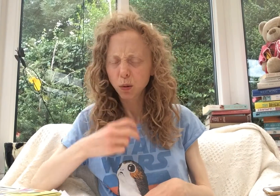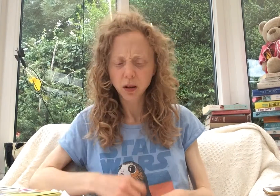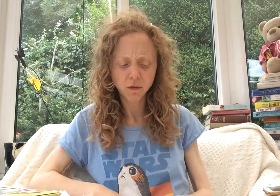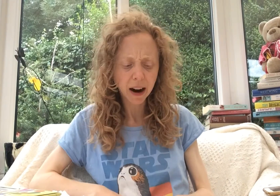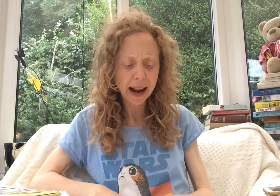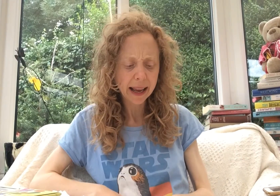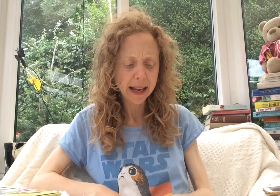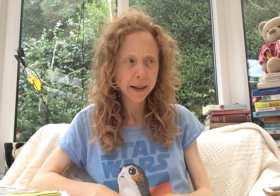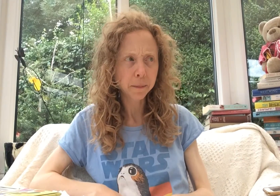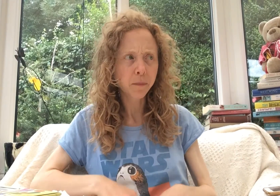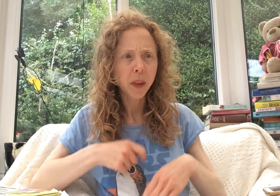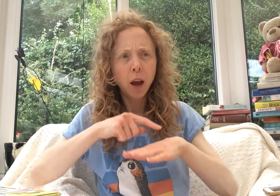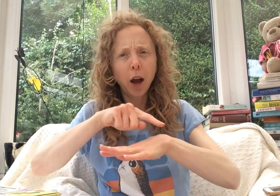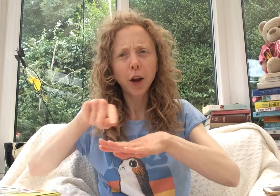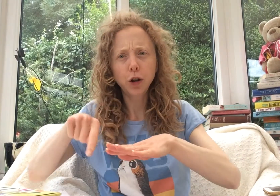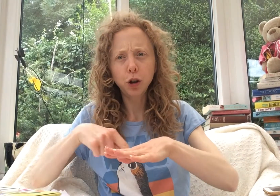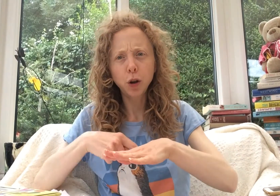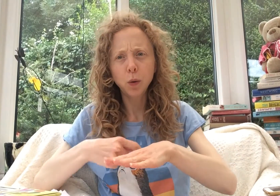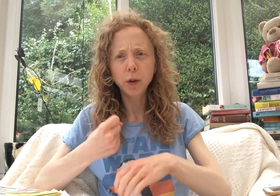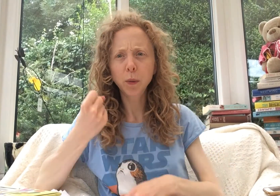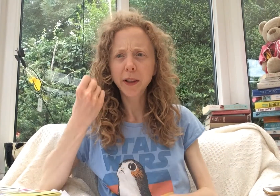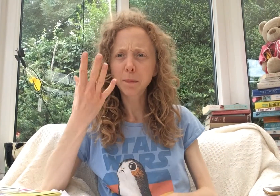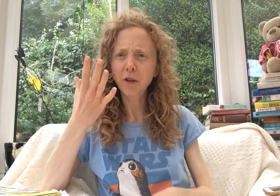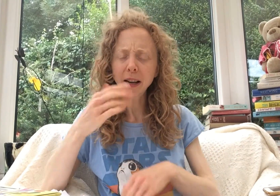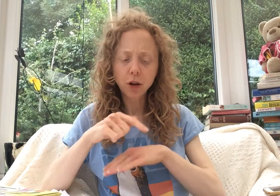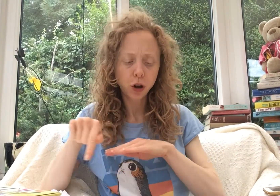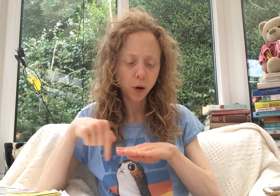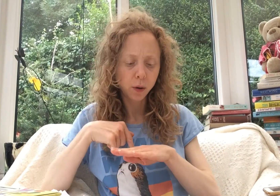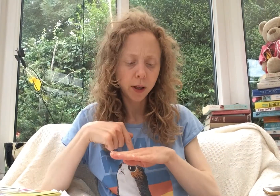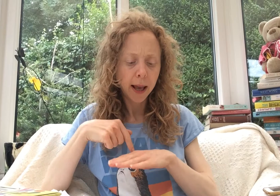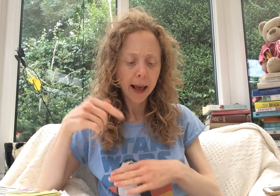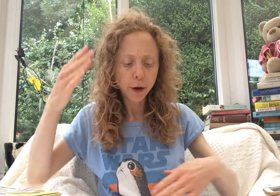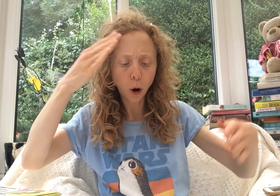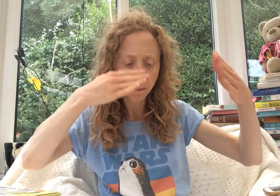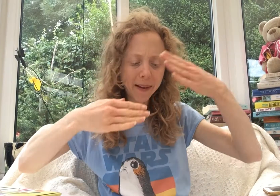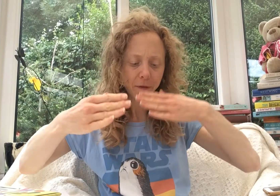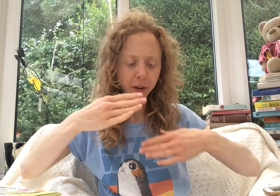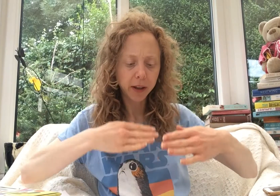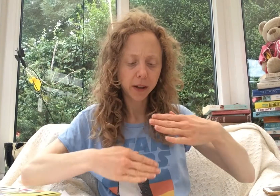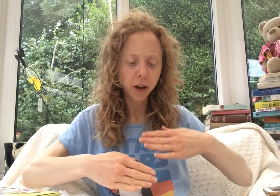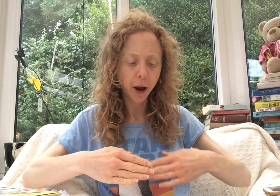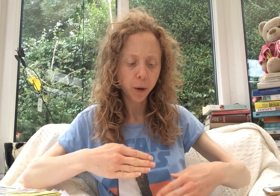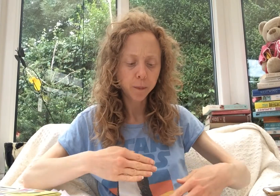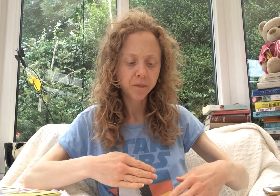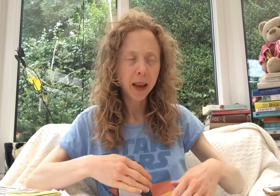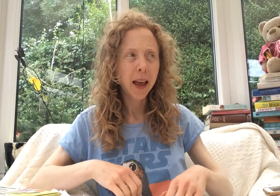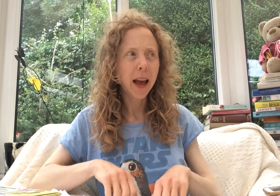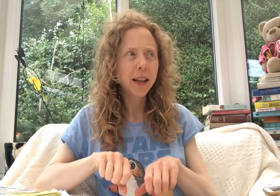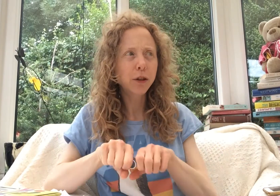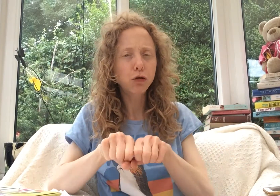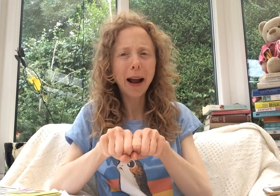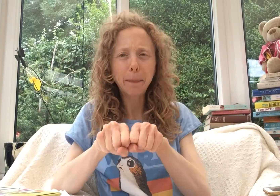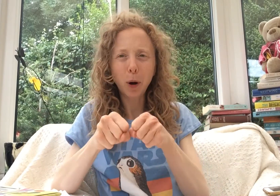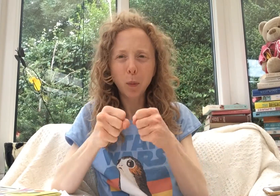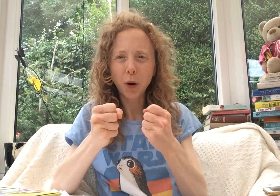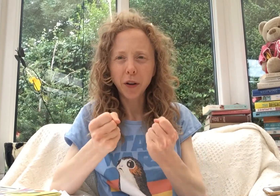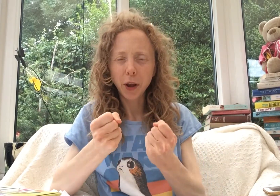and ragged. Her shoes were spring shoes, not meant for the snow. A strap on one of them